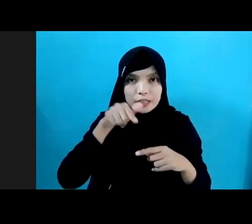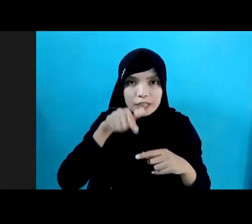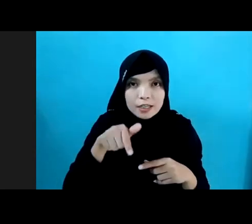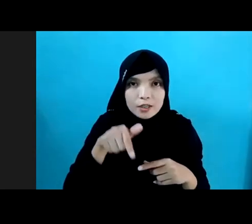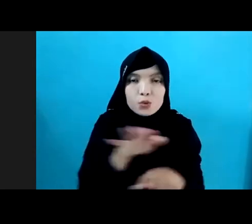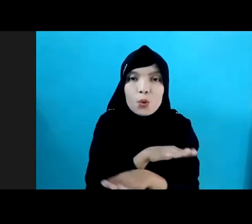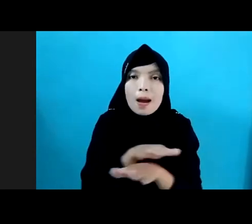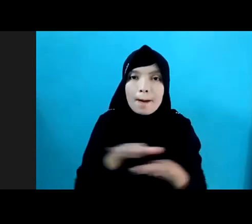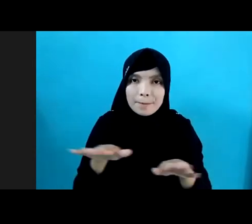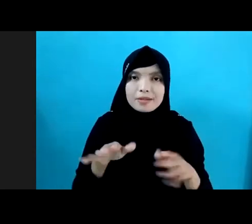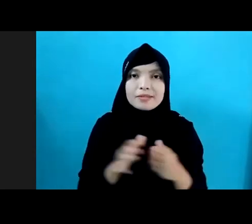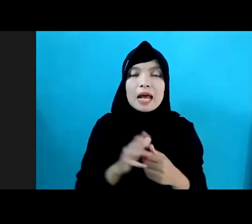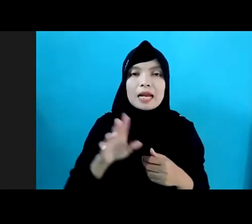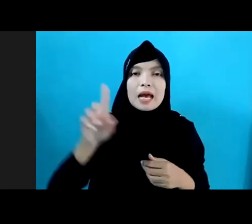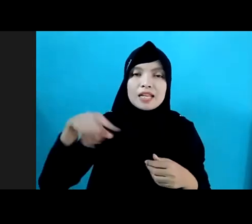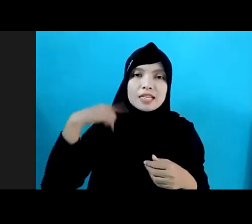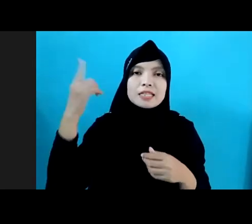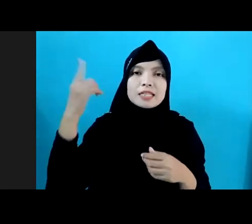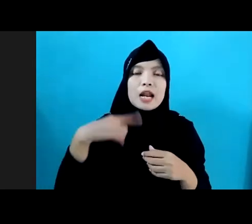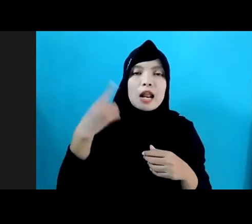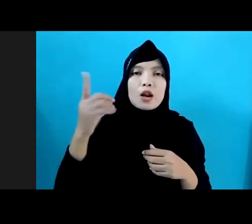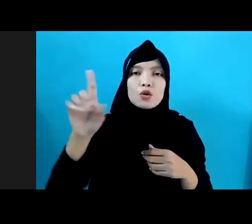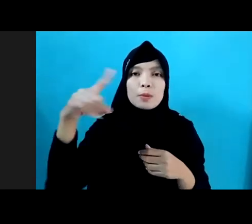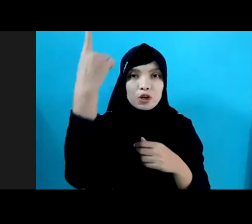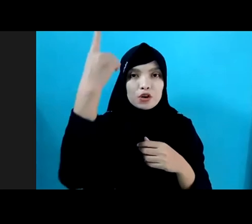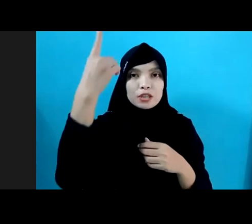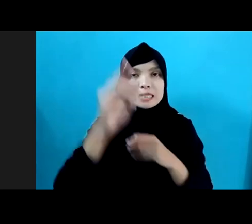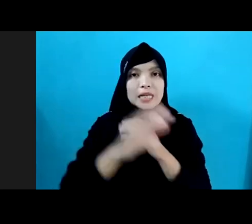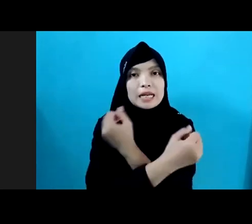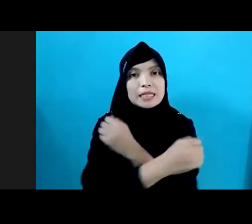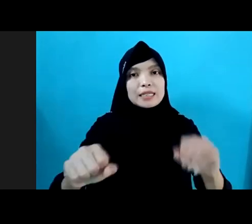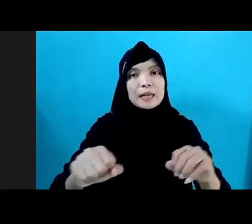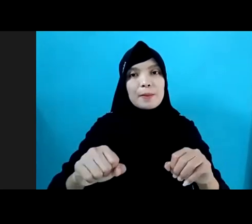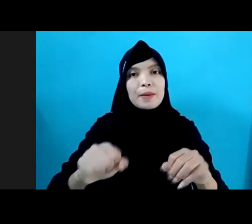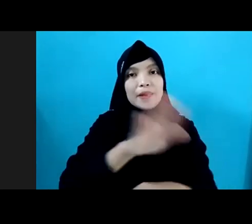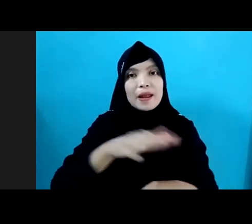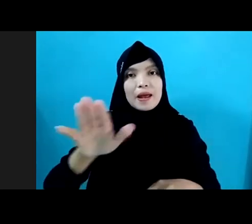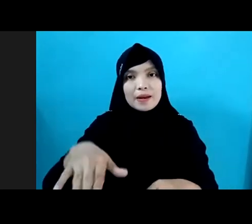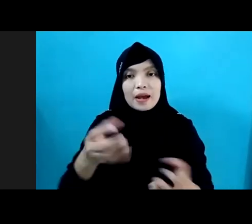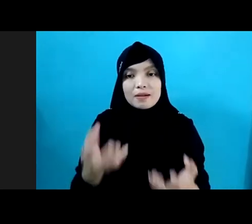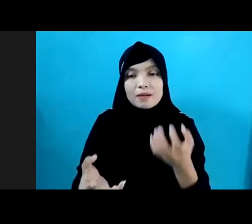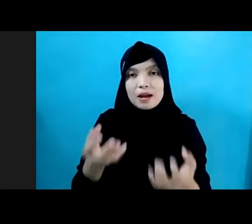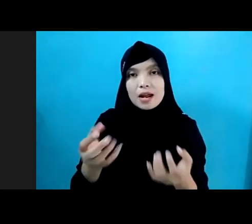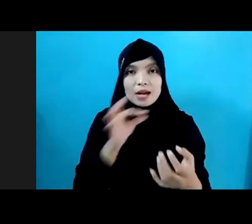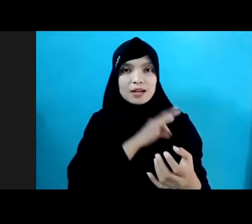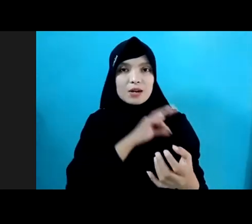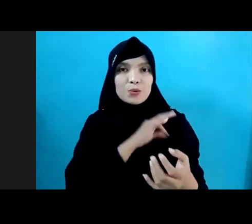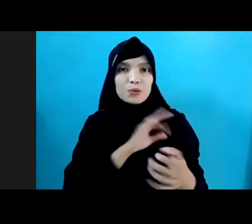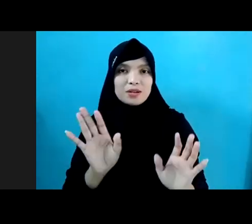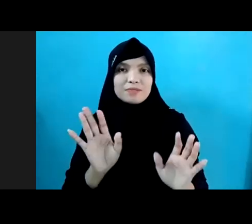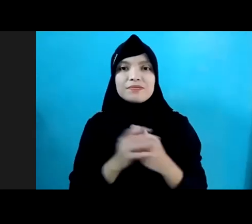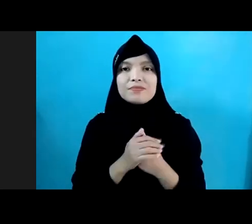Profit And That's The Tricky Part To Negotiate We Can't Sit In Our Non Government Sector Bubble